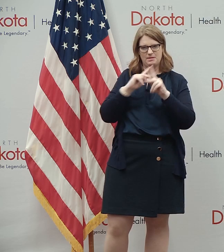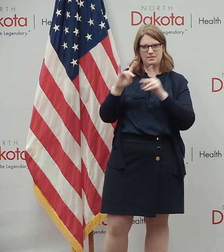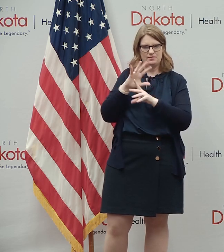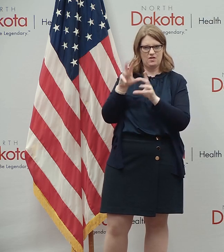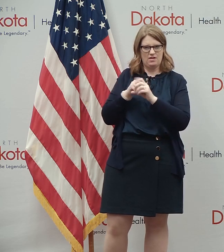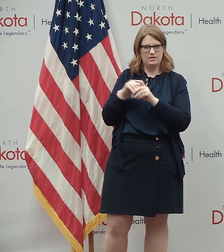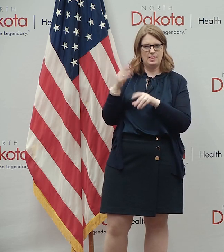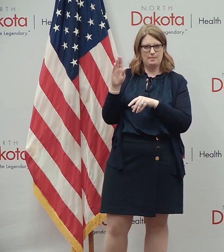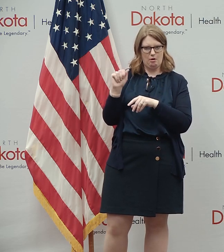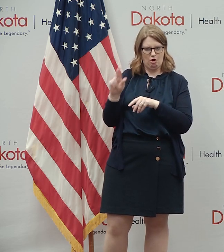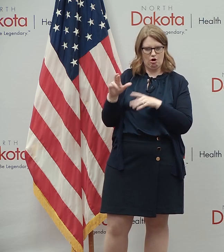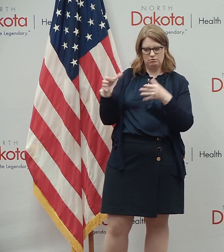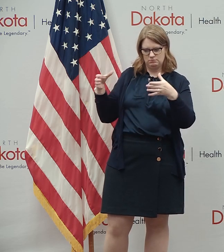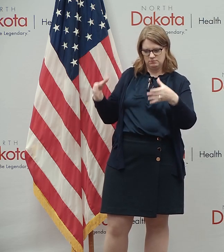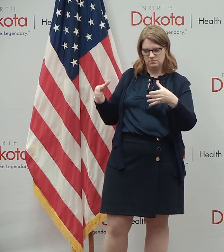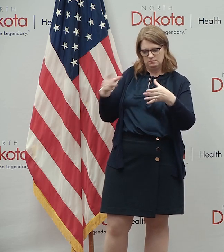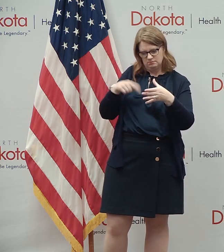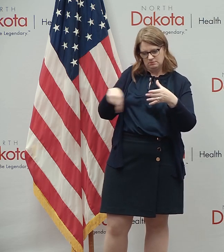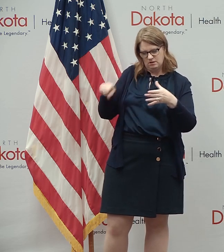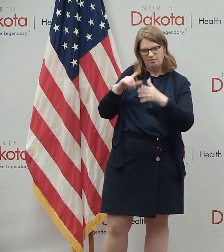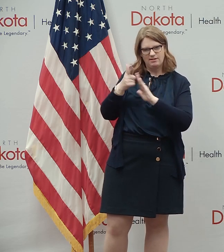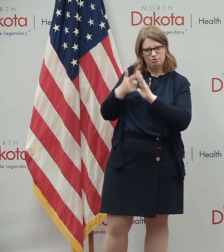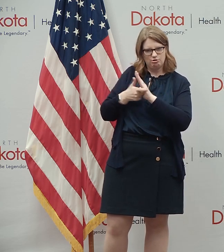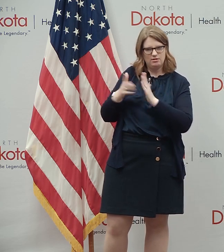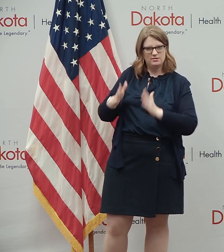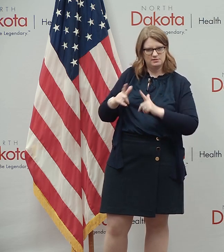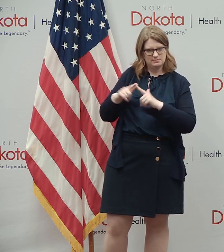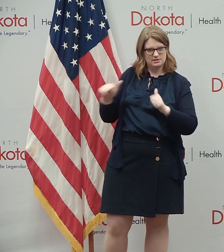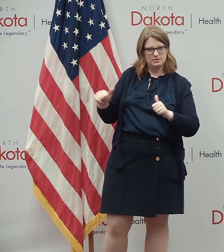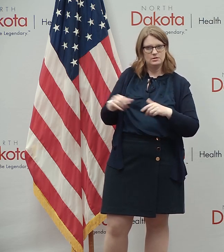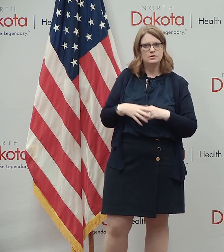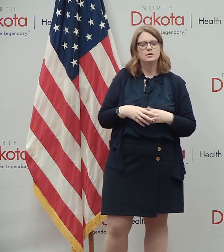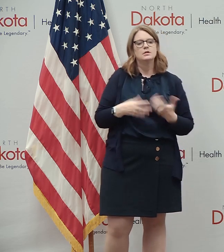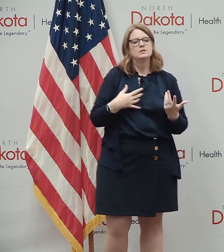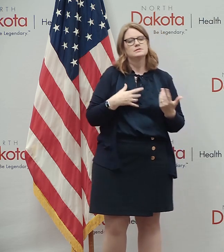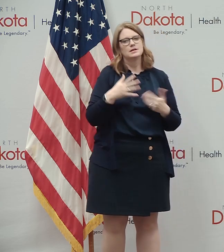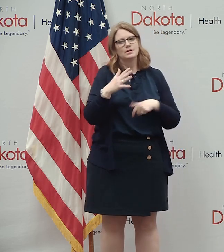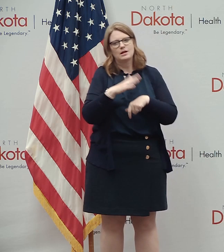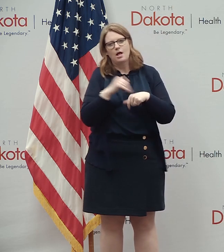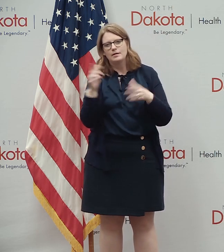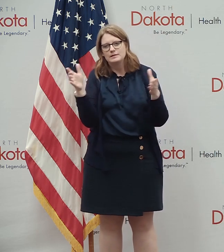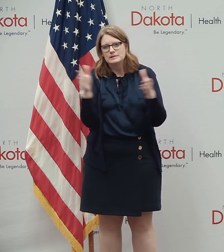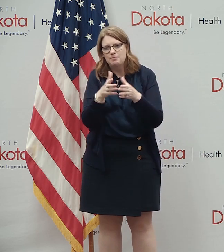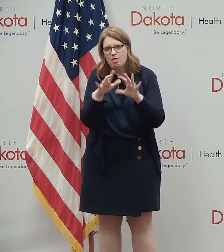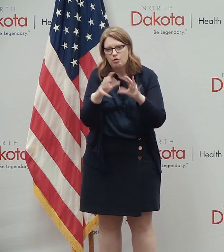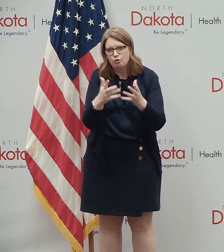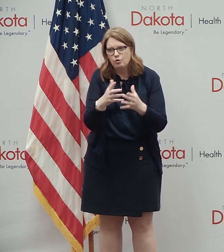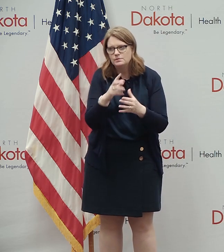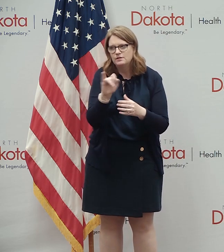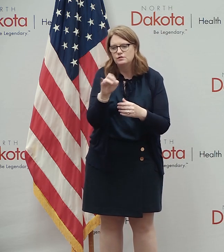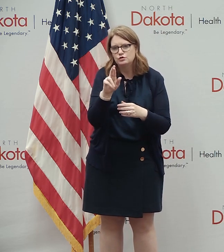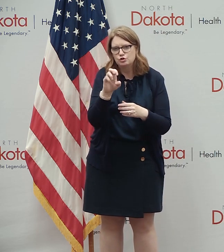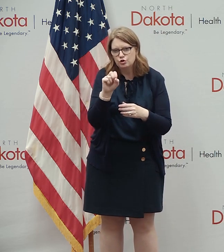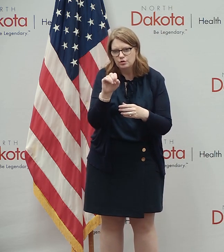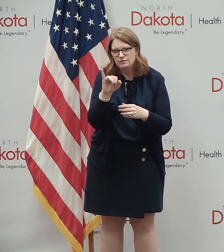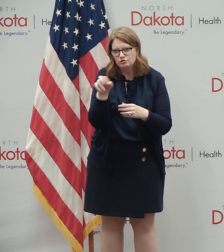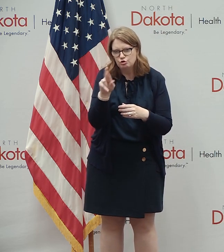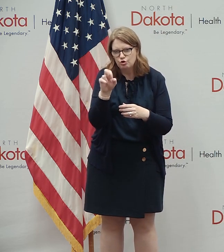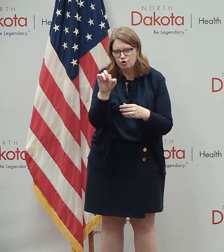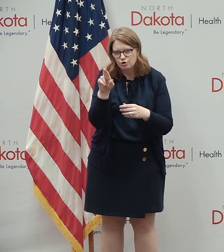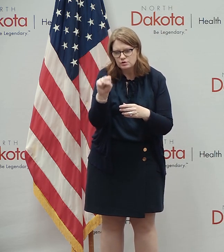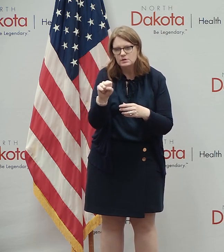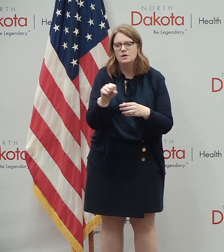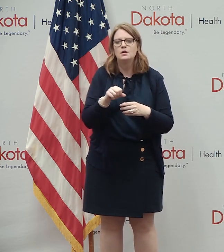also staggering our jury report times and calling in smaller groups of jurors during the jury selection process.